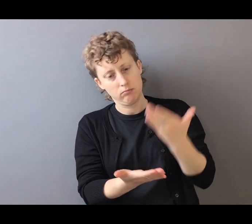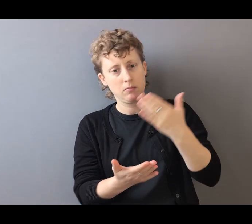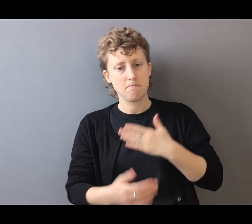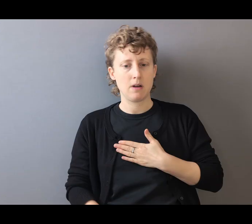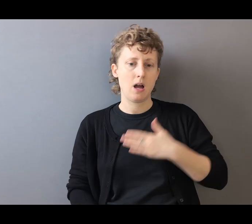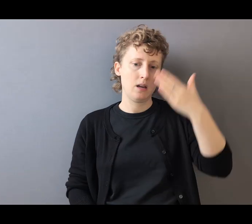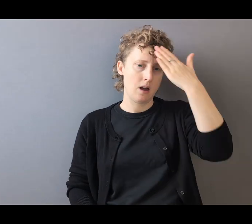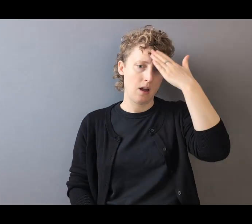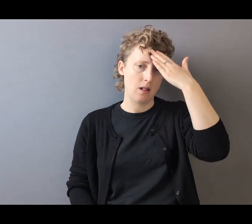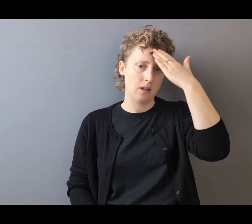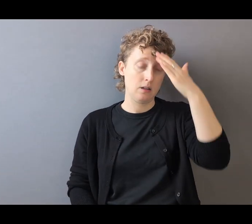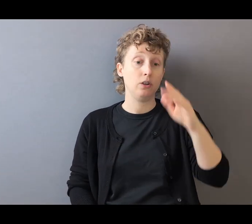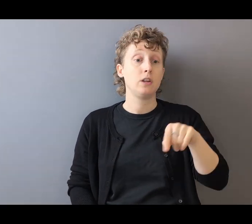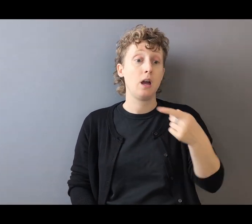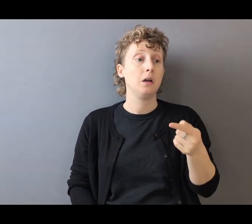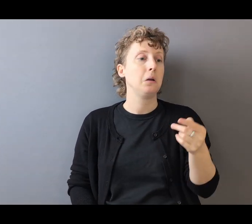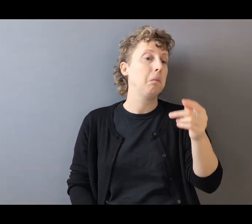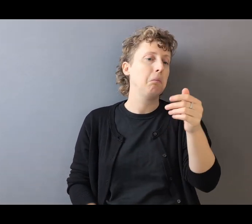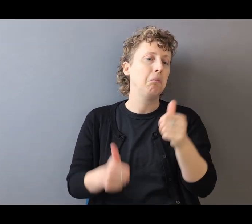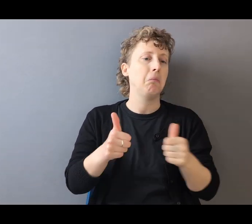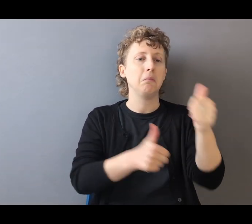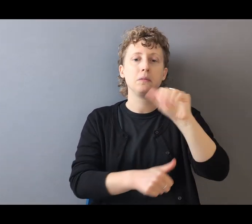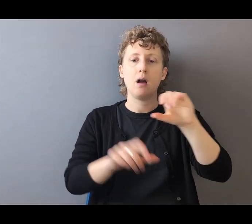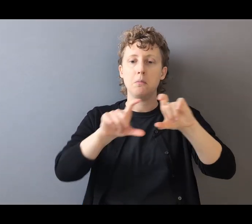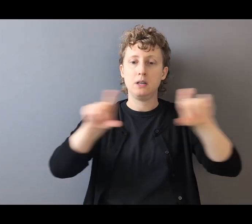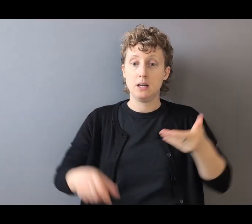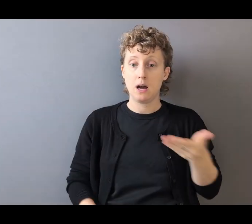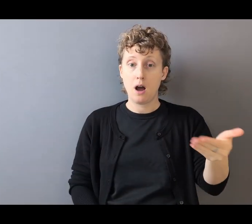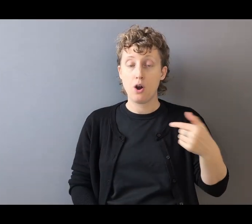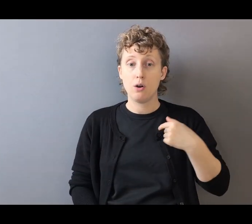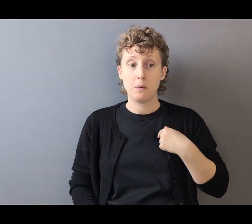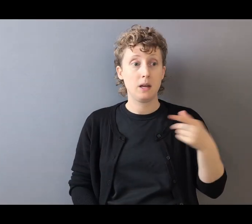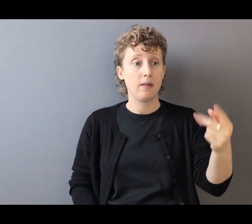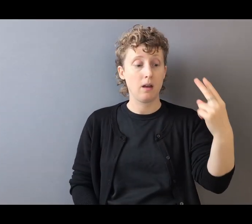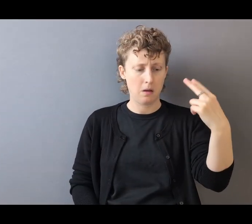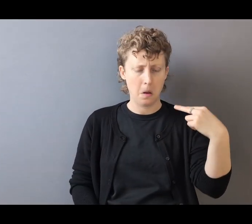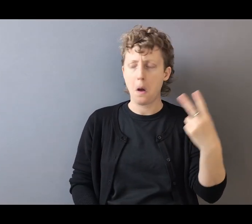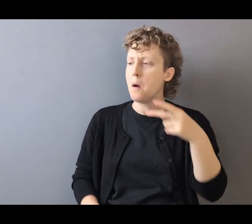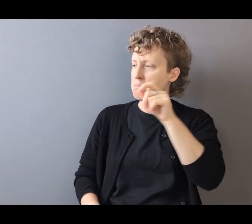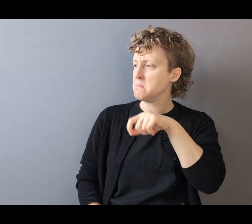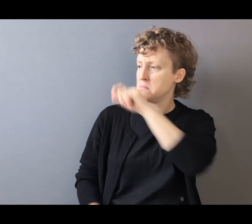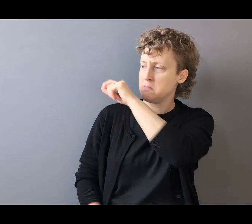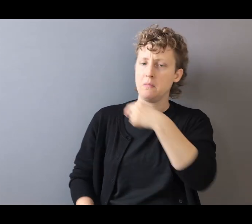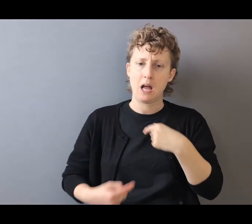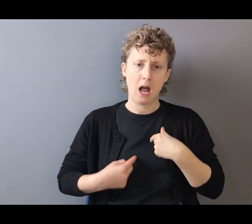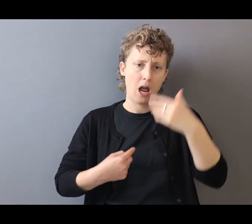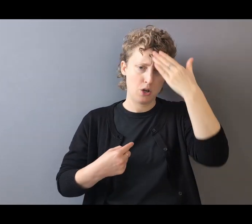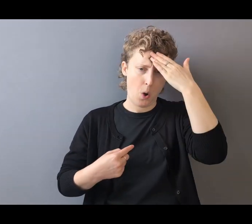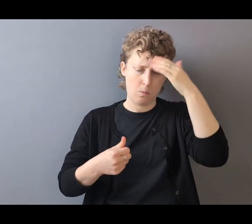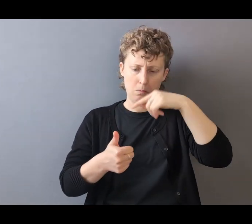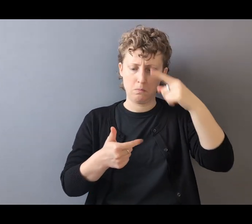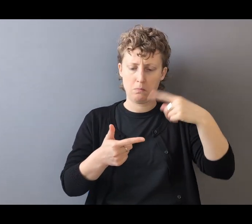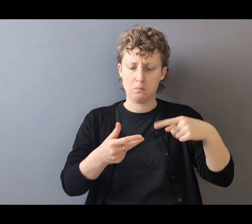that people, when they hire me, they know that I know what I'm saying, what I'm talking about, and